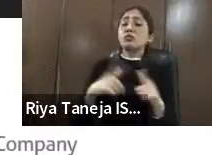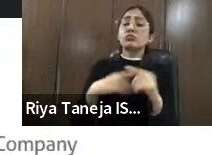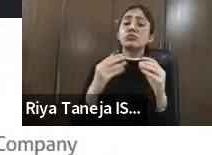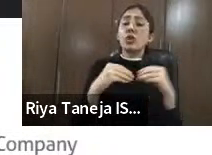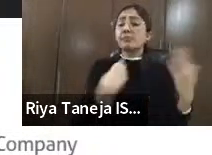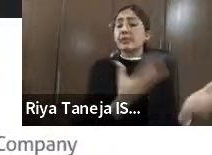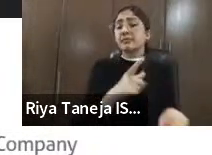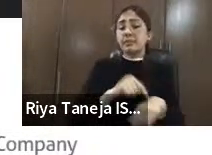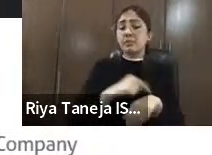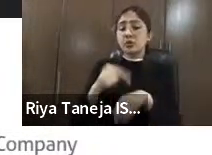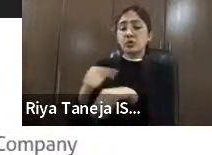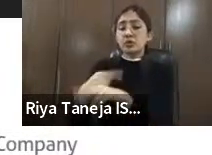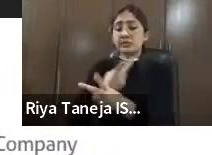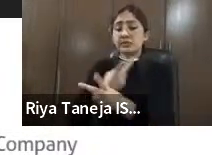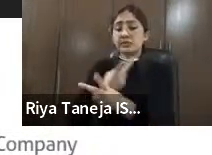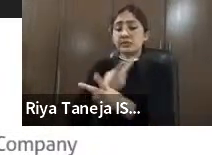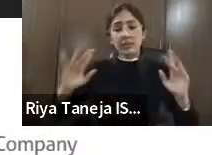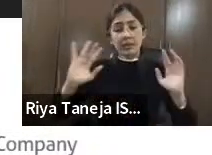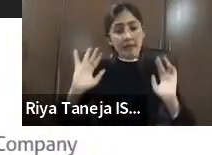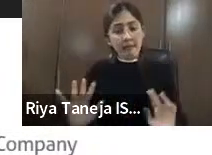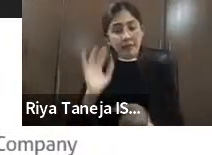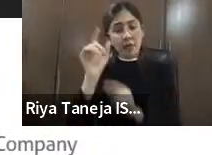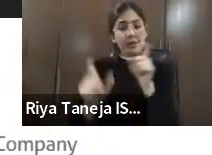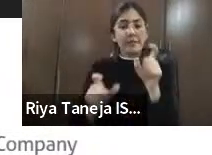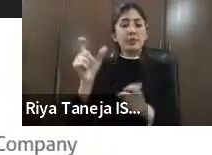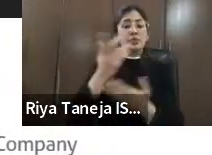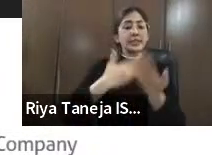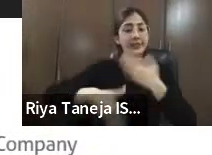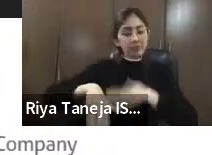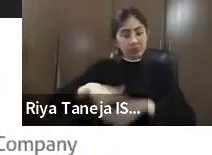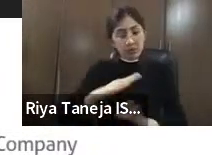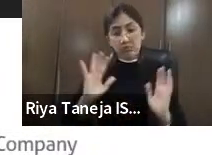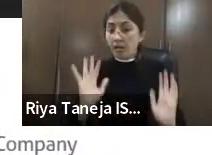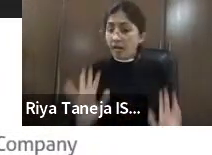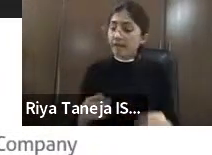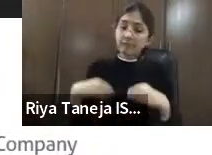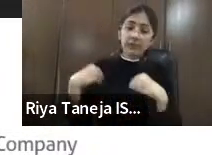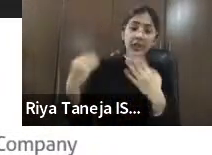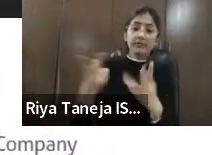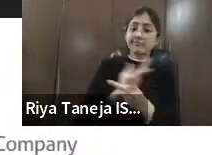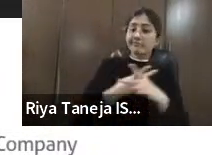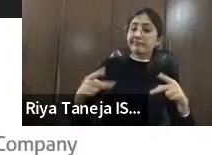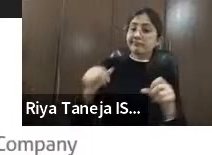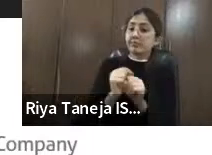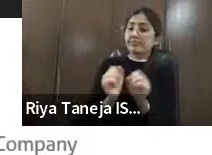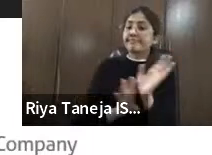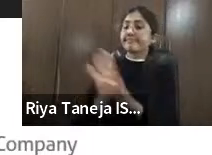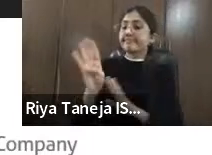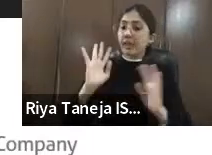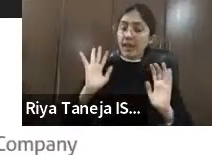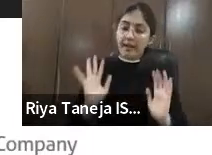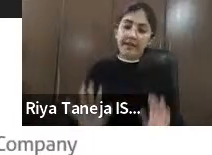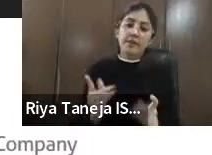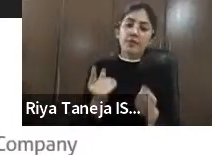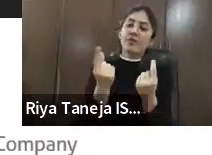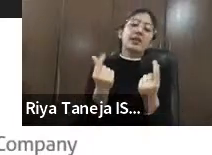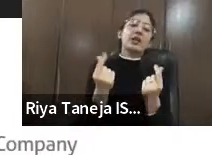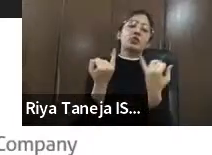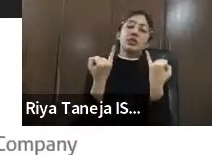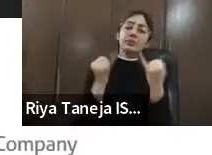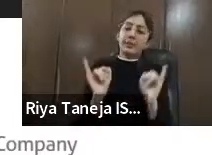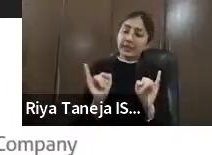for people with disabilities and have thus made a significant contribution in empowering them through financial